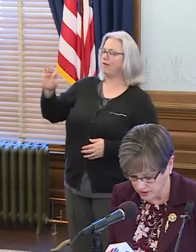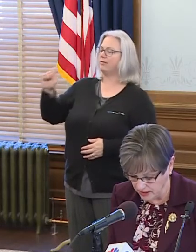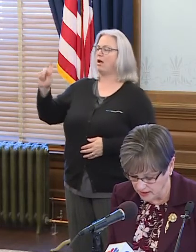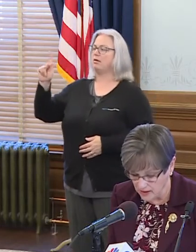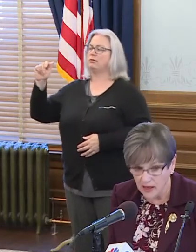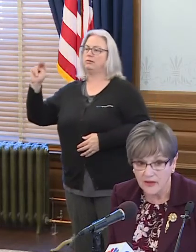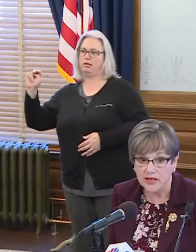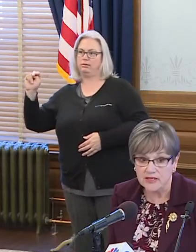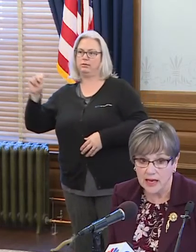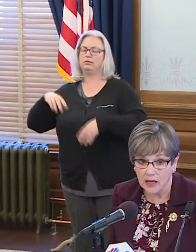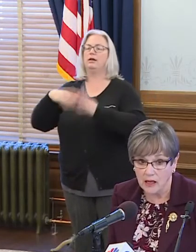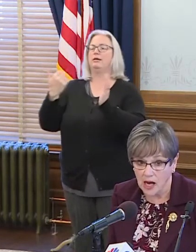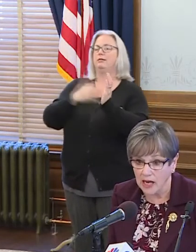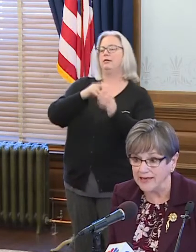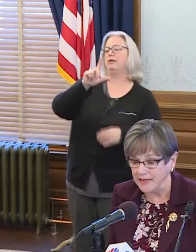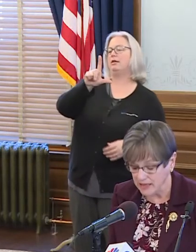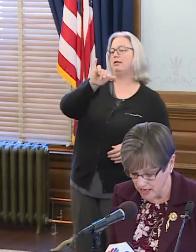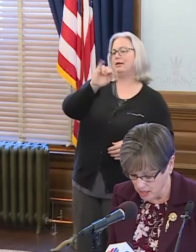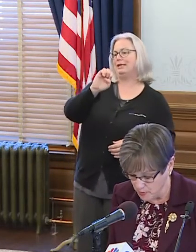lieap.dcf.kansas. Again, that's